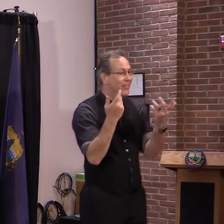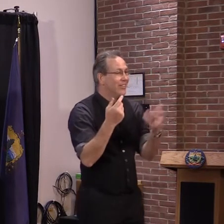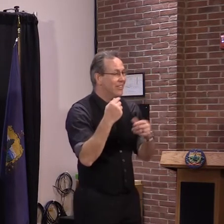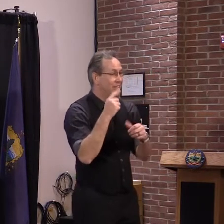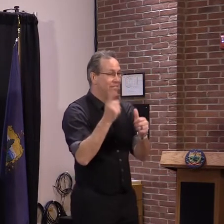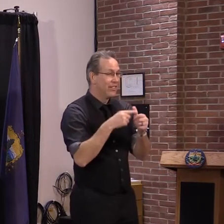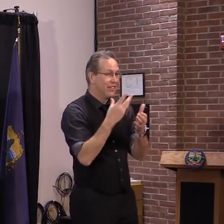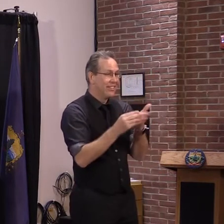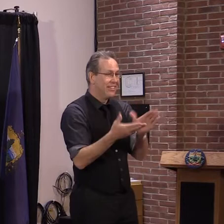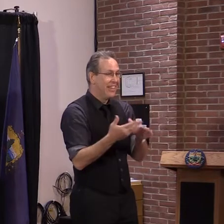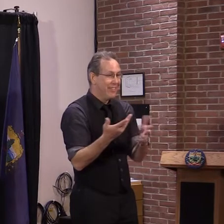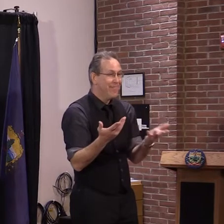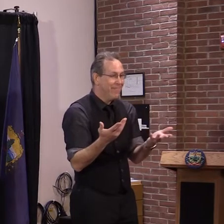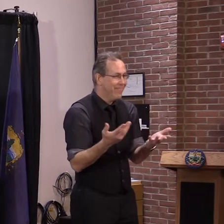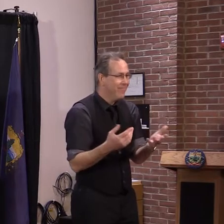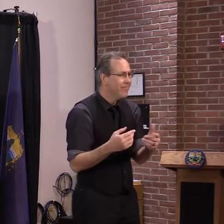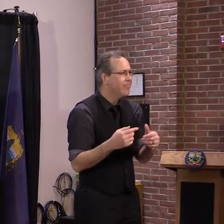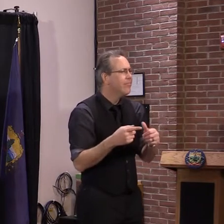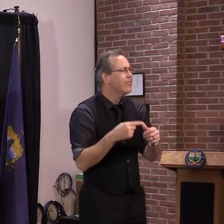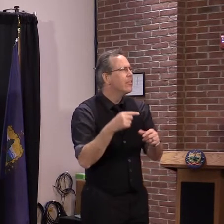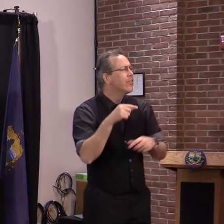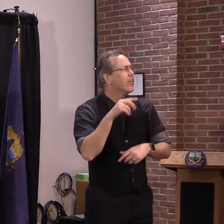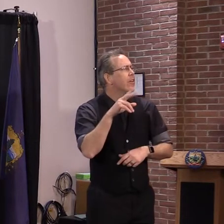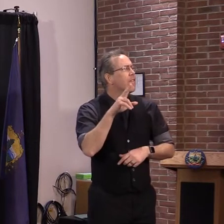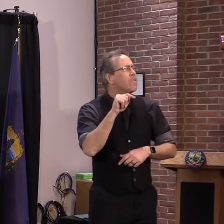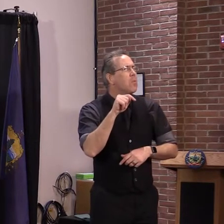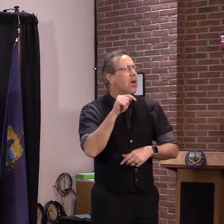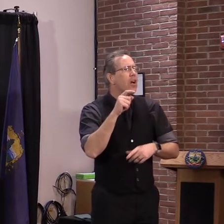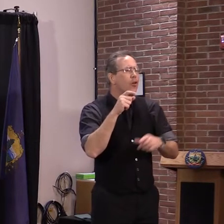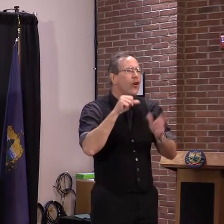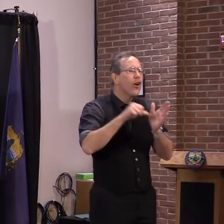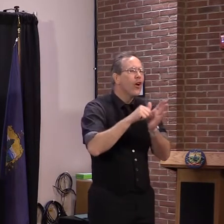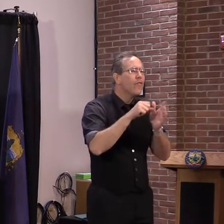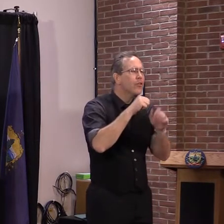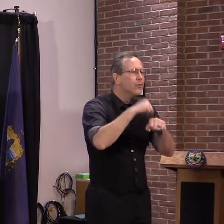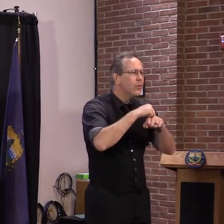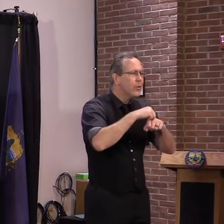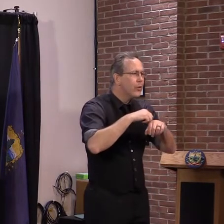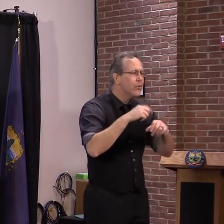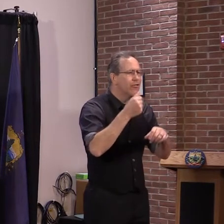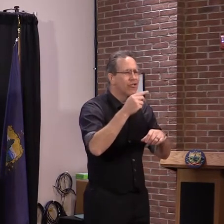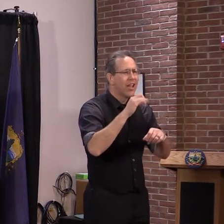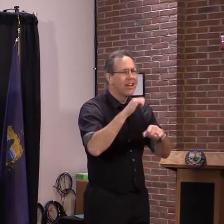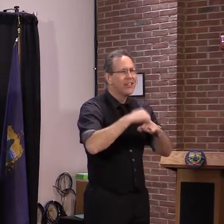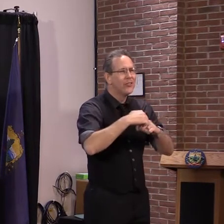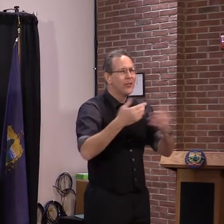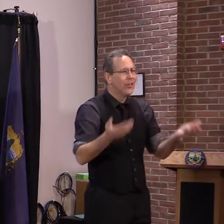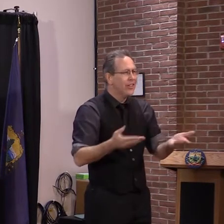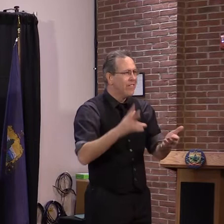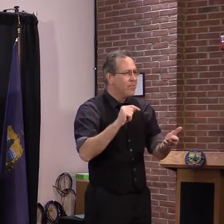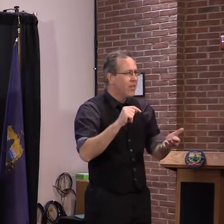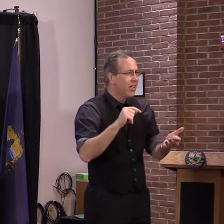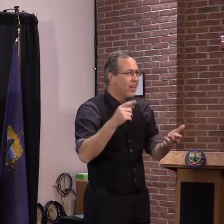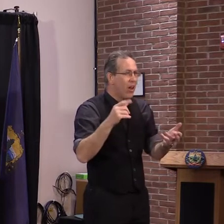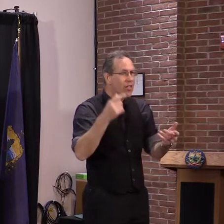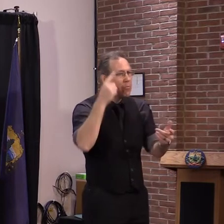stone carving, both in granite and marble, I wonder if your administration has considered anything like a call to artists to